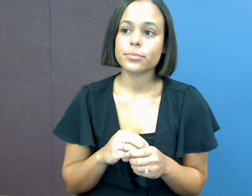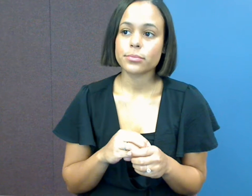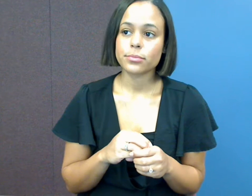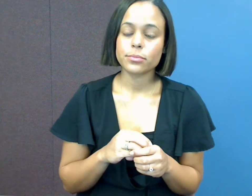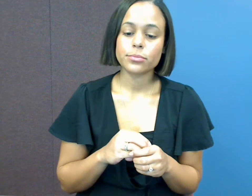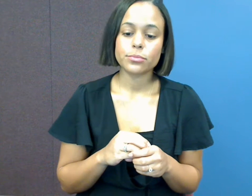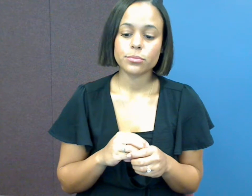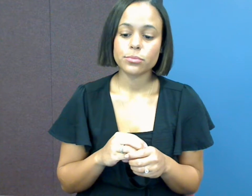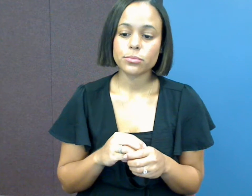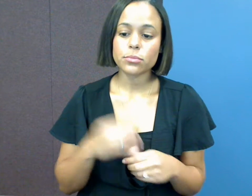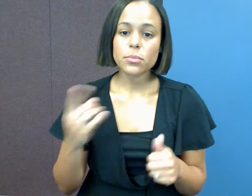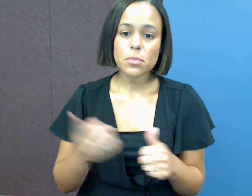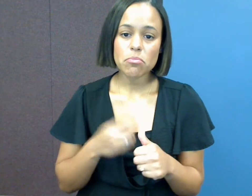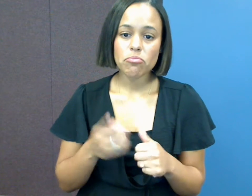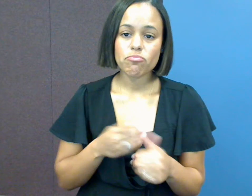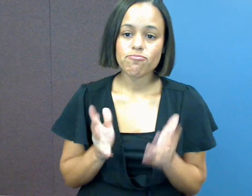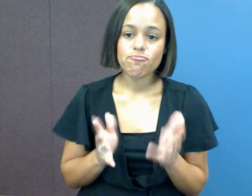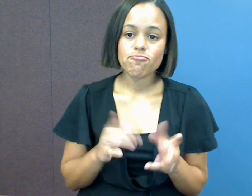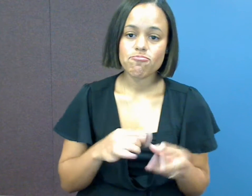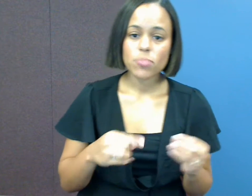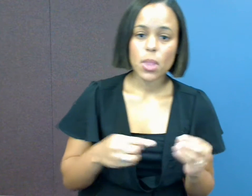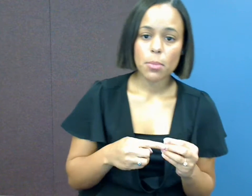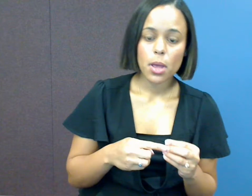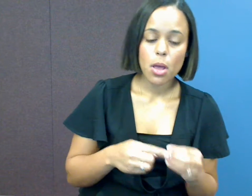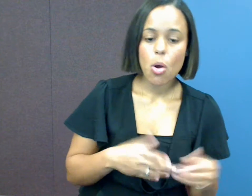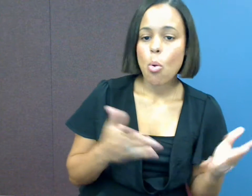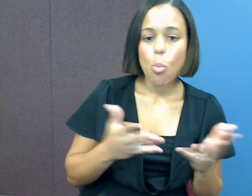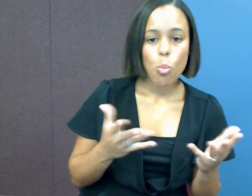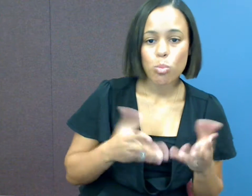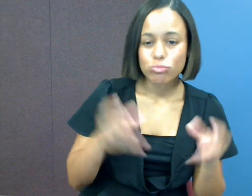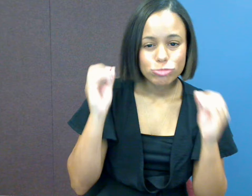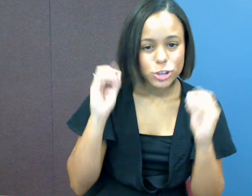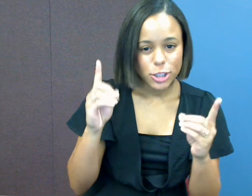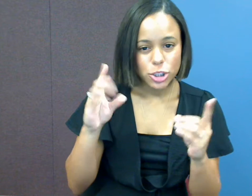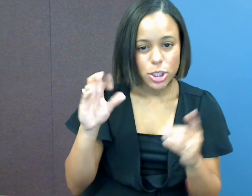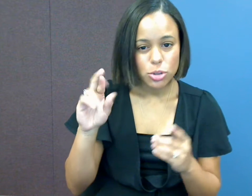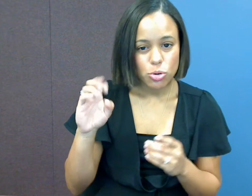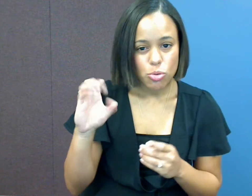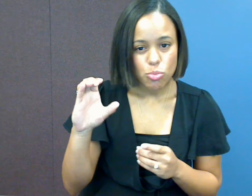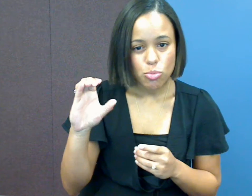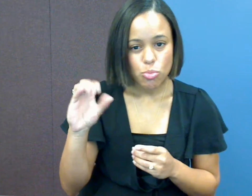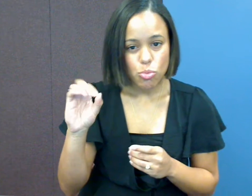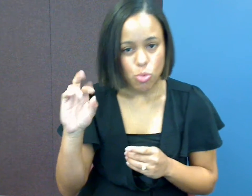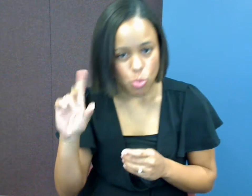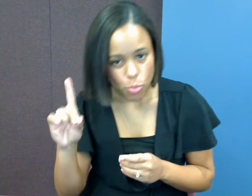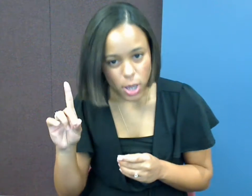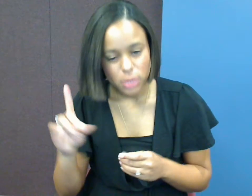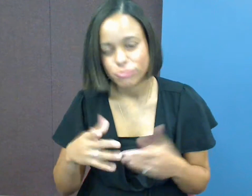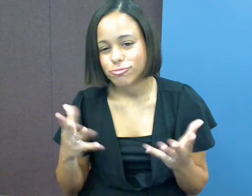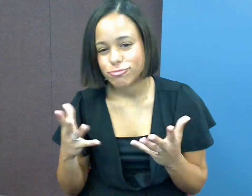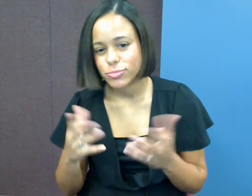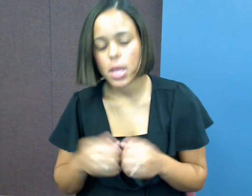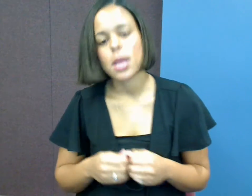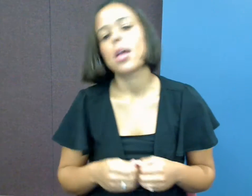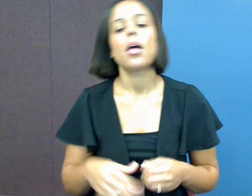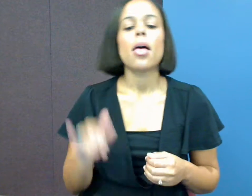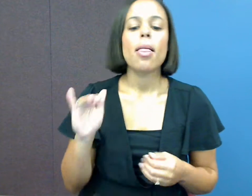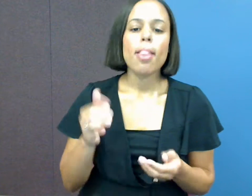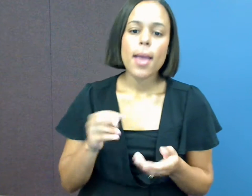First, let's talk about what is considered an education record as it relates to FERPA. An education record is any record identifying